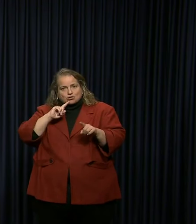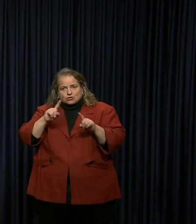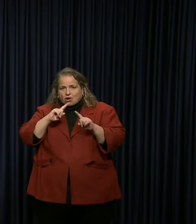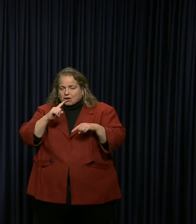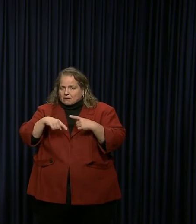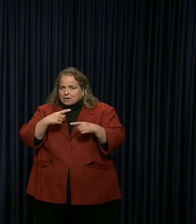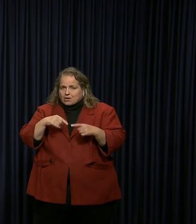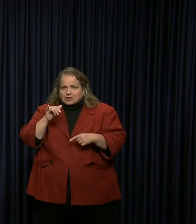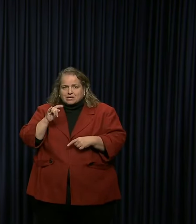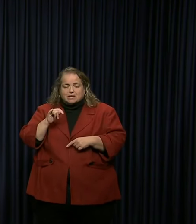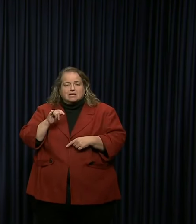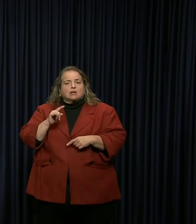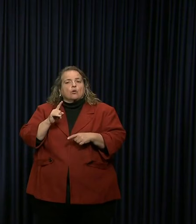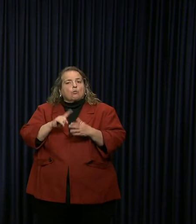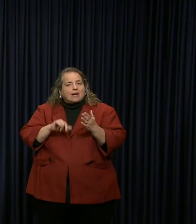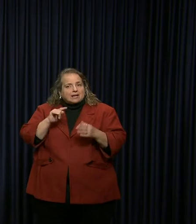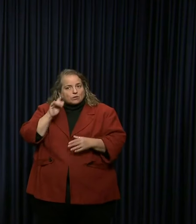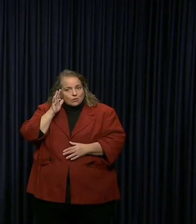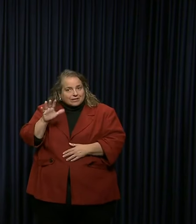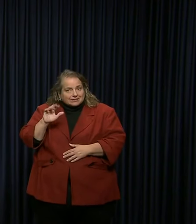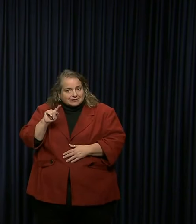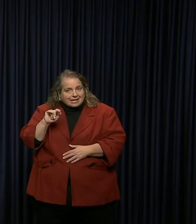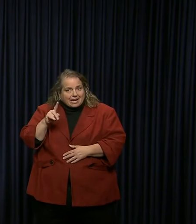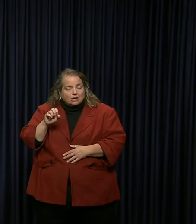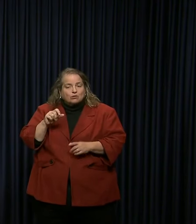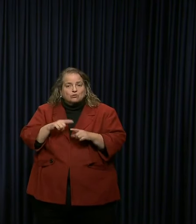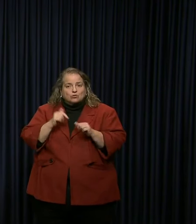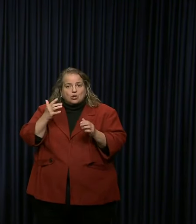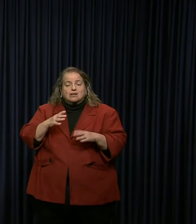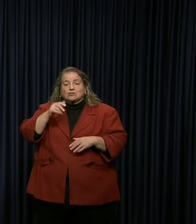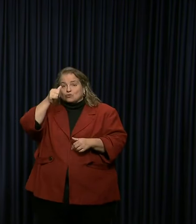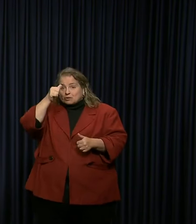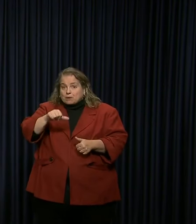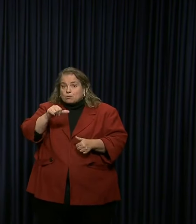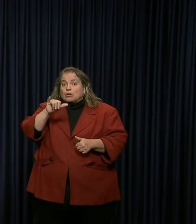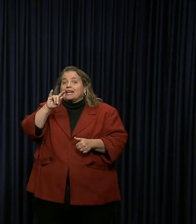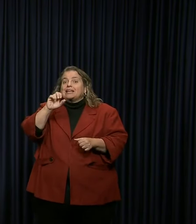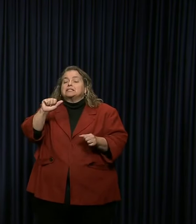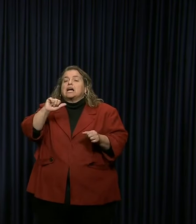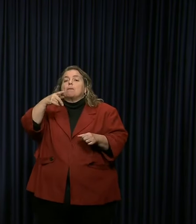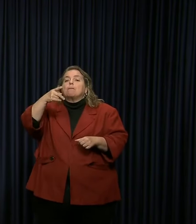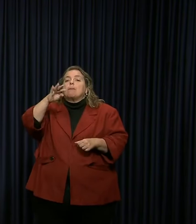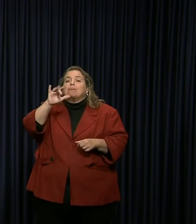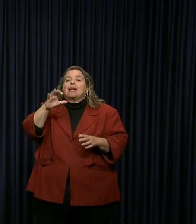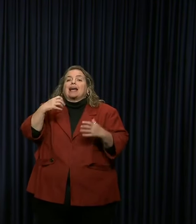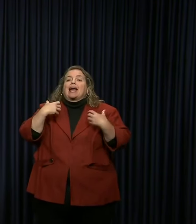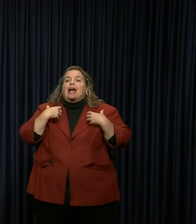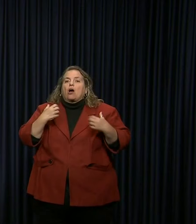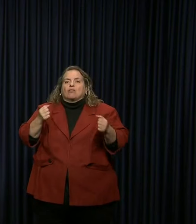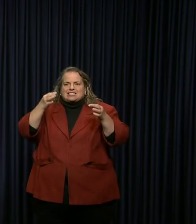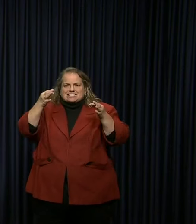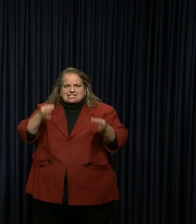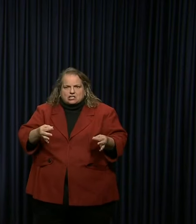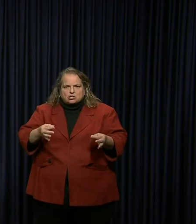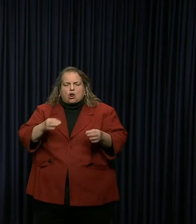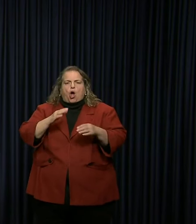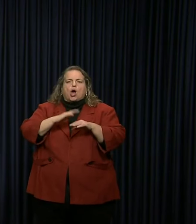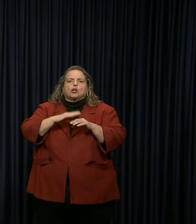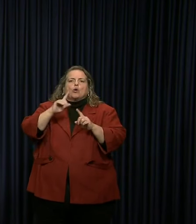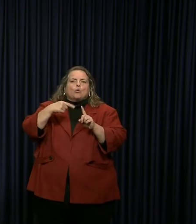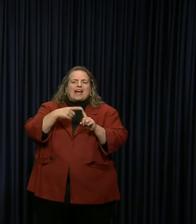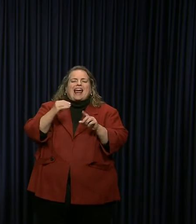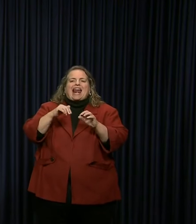them, which is all just what it would take. And remember, it's a public health decision on when and how we can open up.